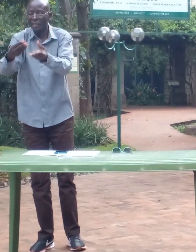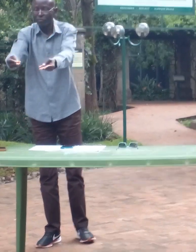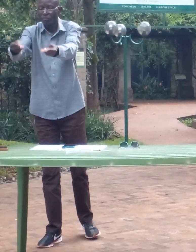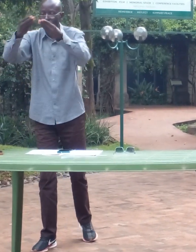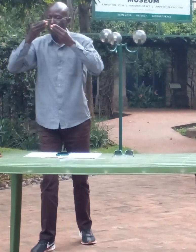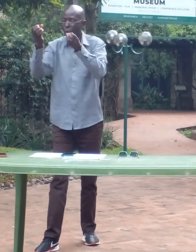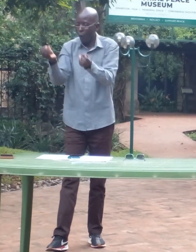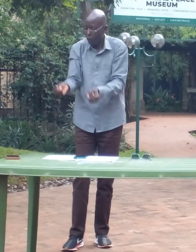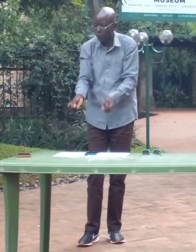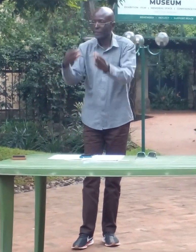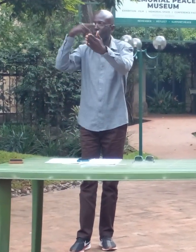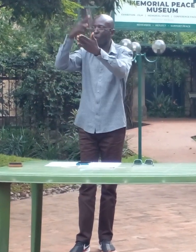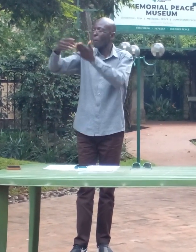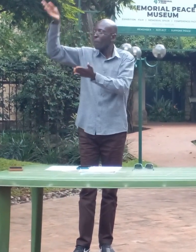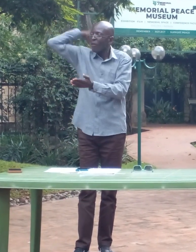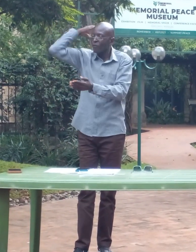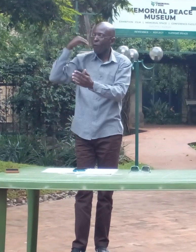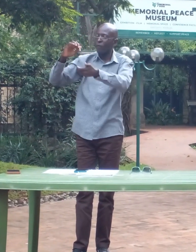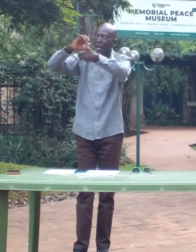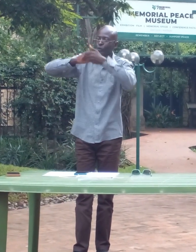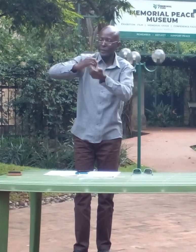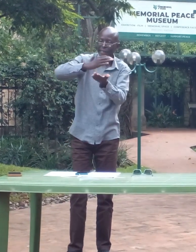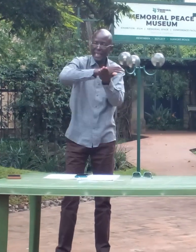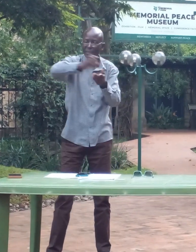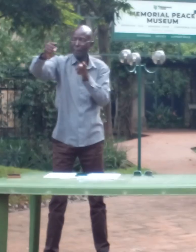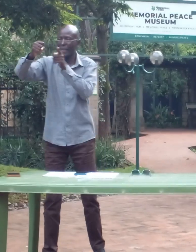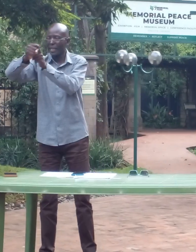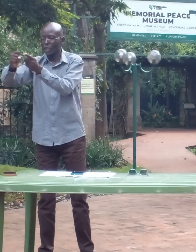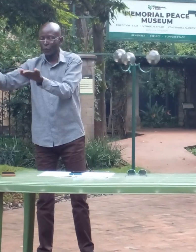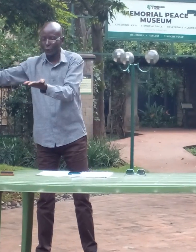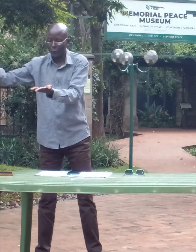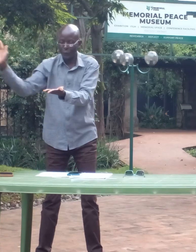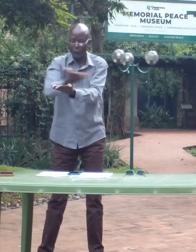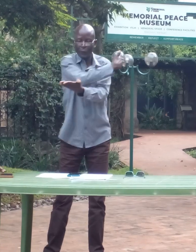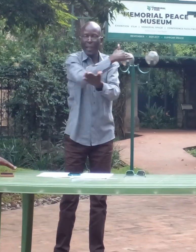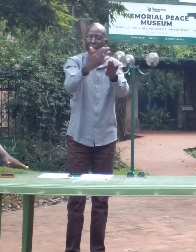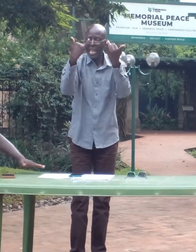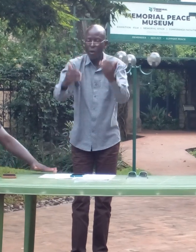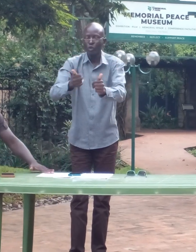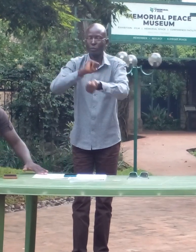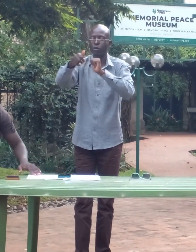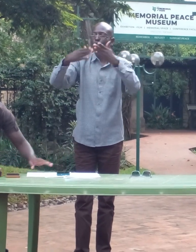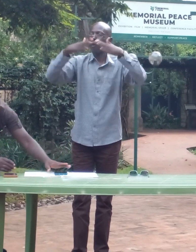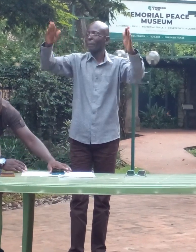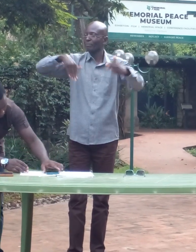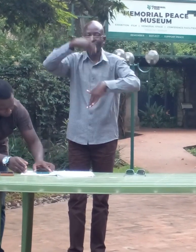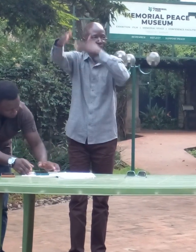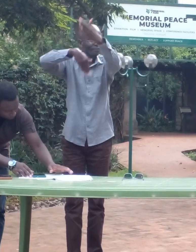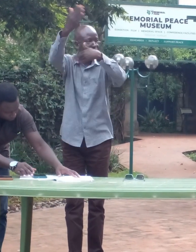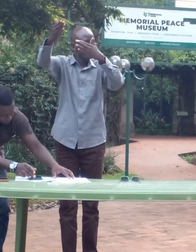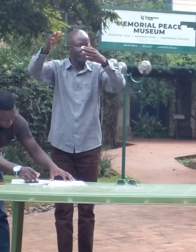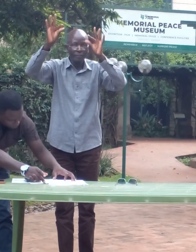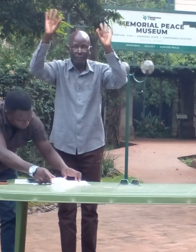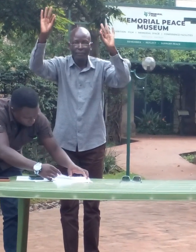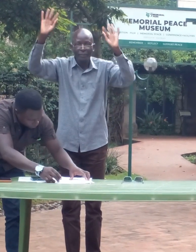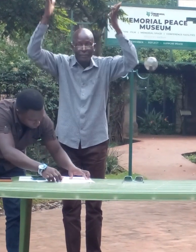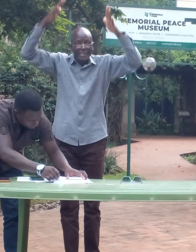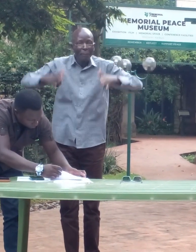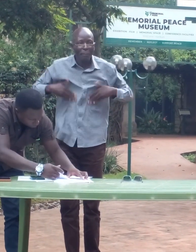ICSD, they gave us official letter before the sponsor was suspended,